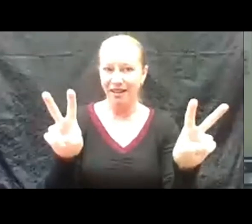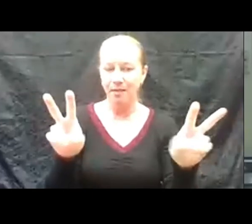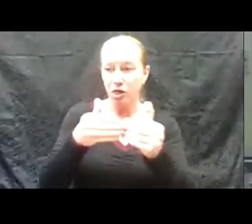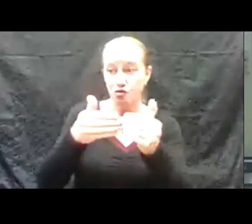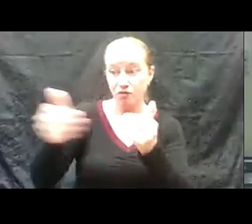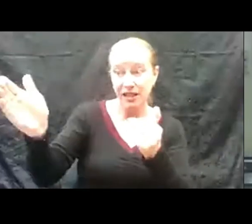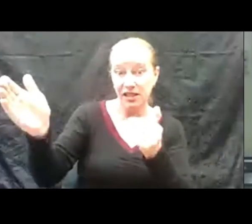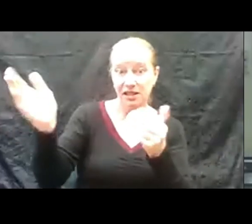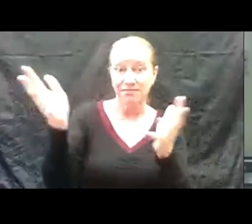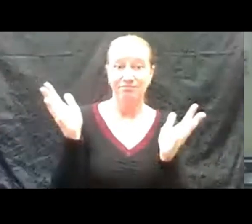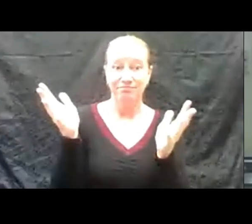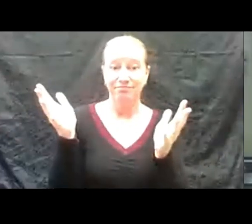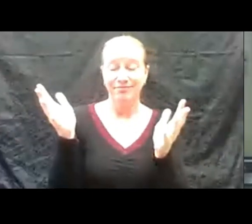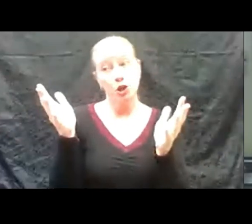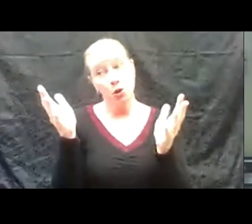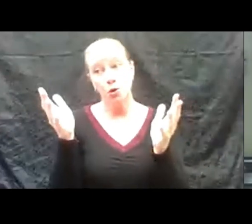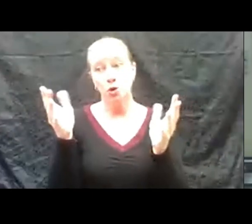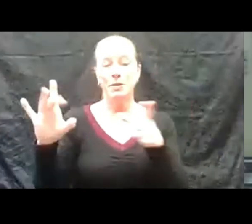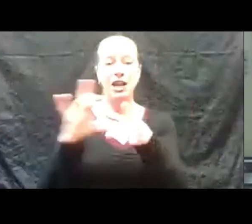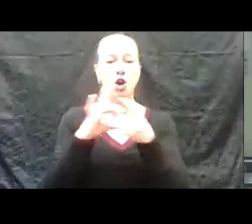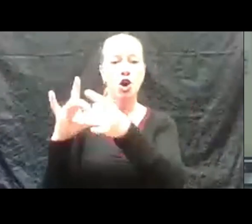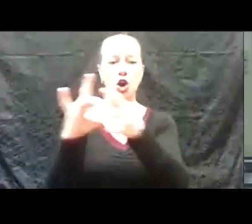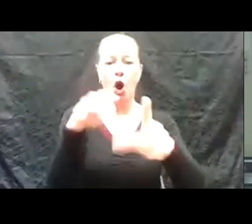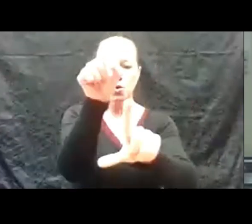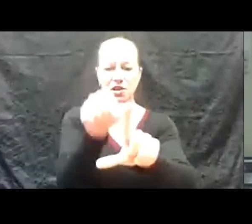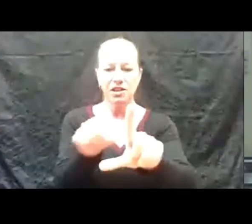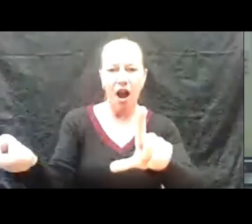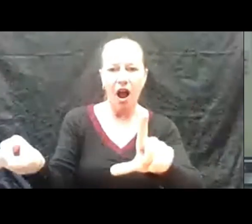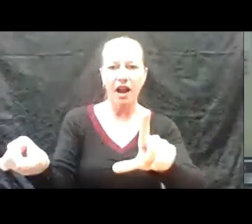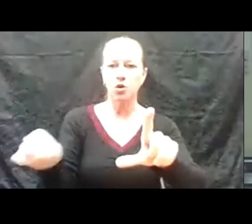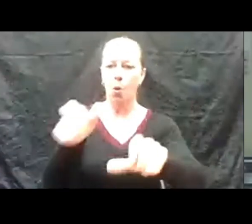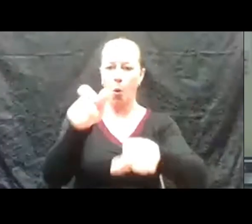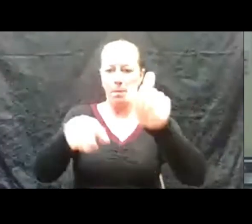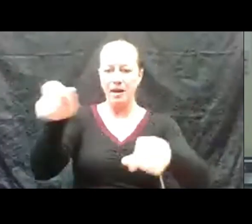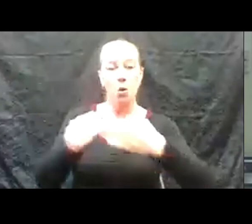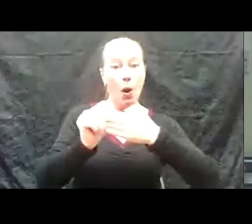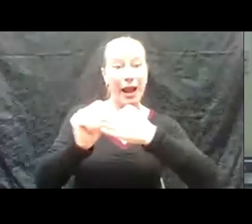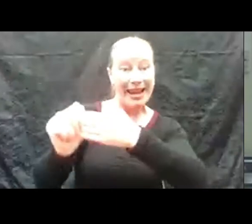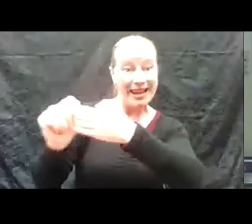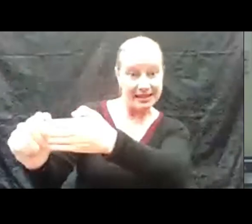is there to be co-designed, or disabled people led would be even better.